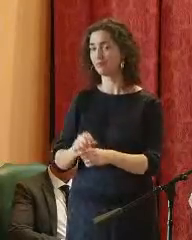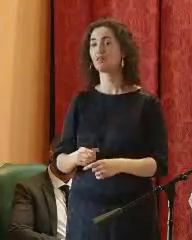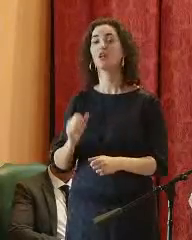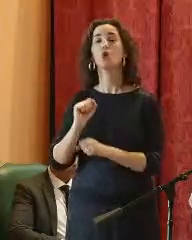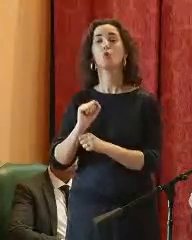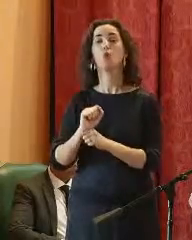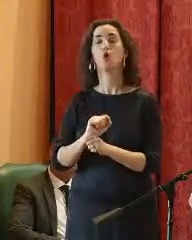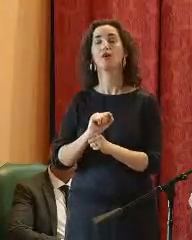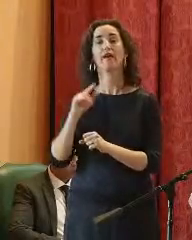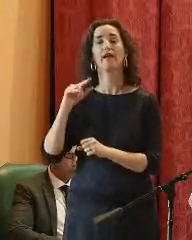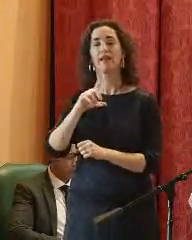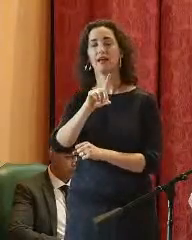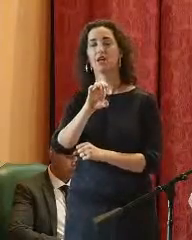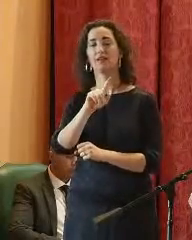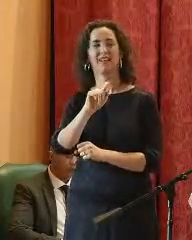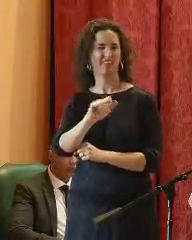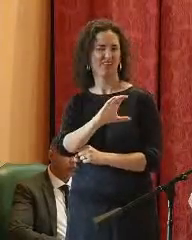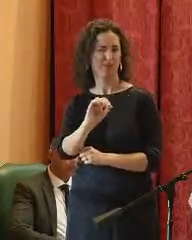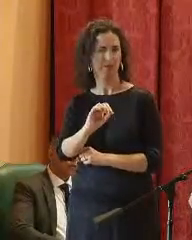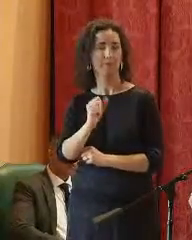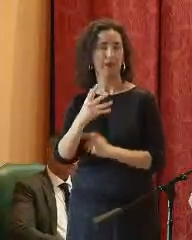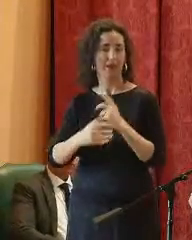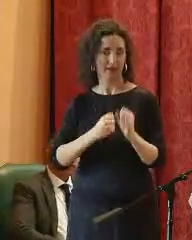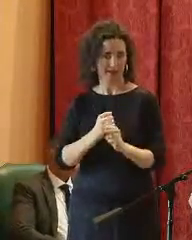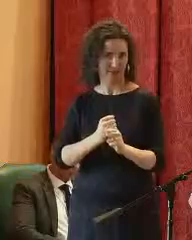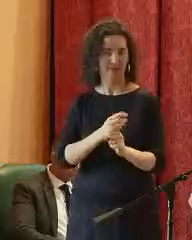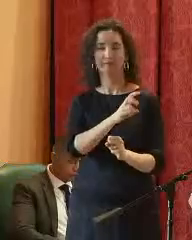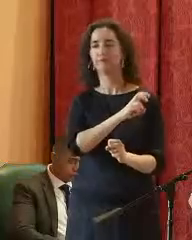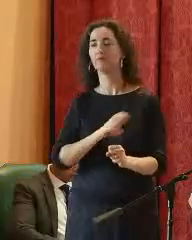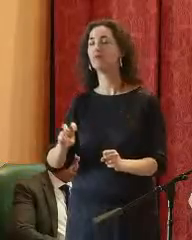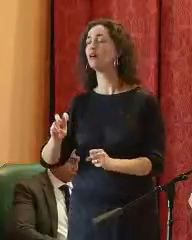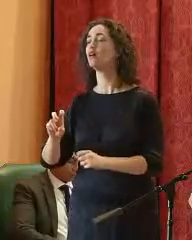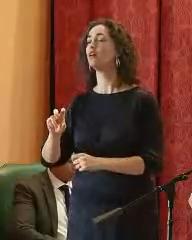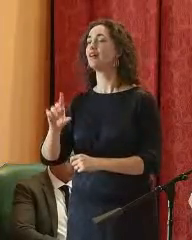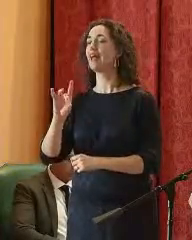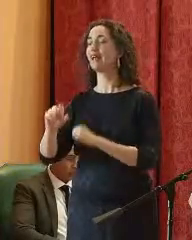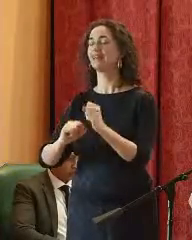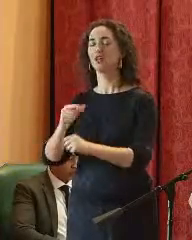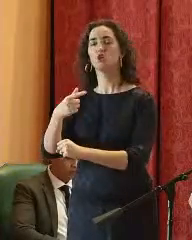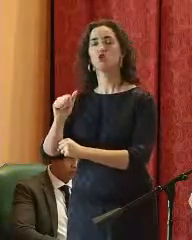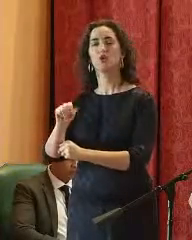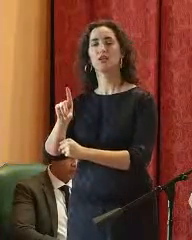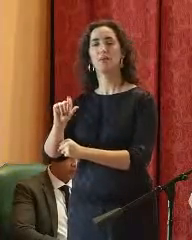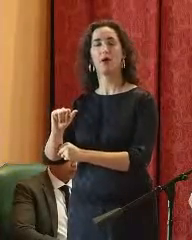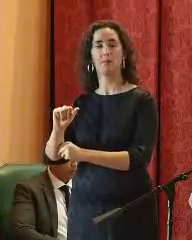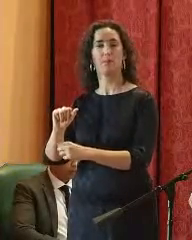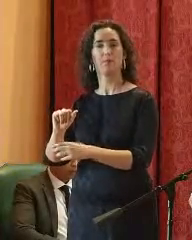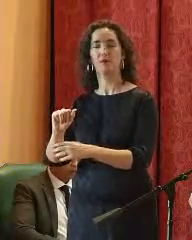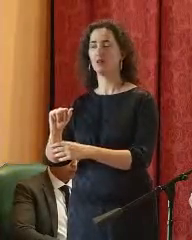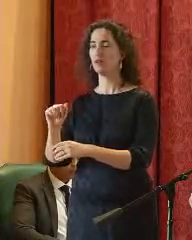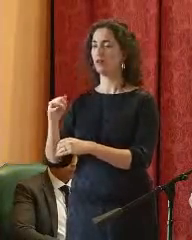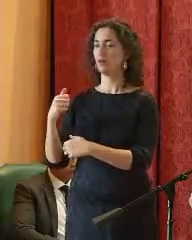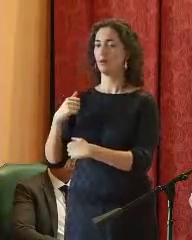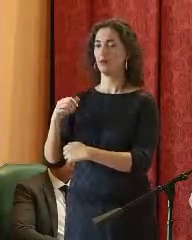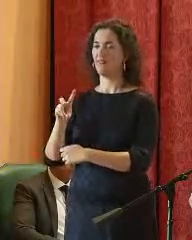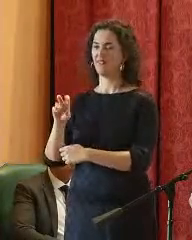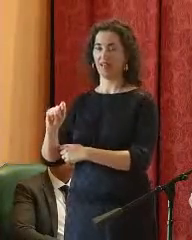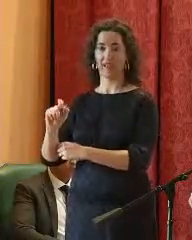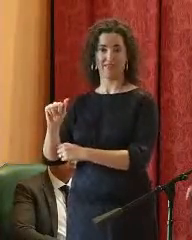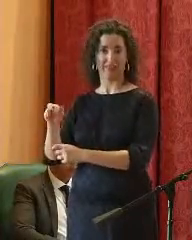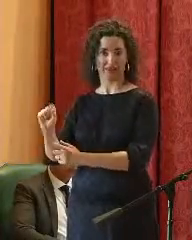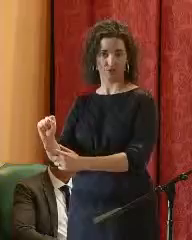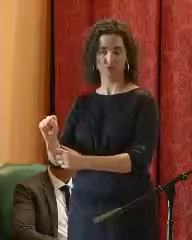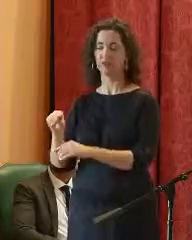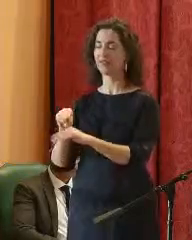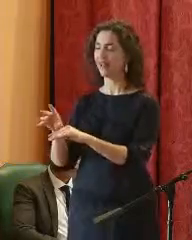years, Billy served 8 years at the Georgia Department of Veterans Affairs, counseling military veterans and their families on how